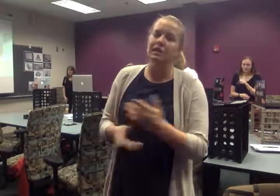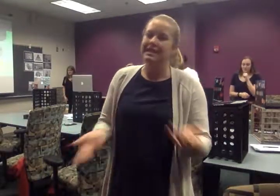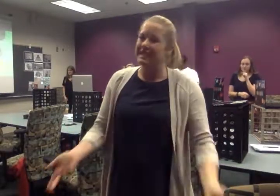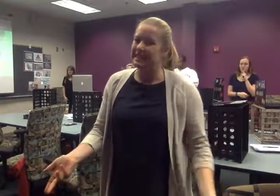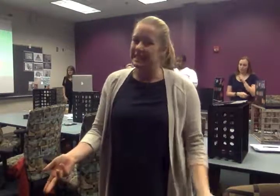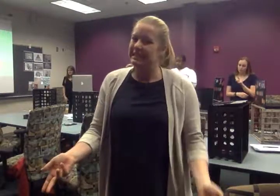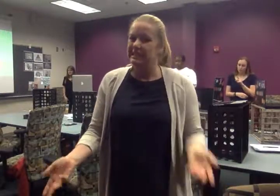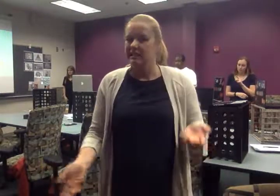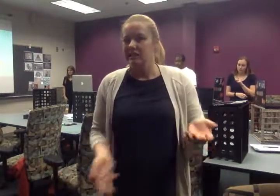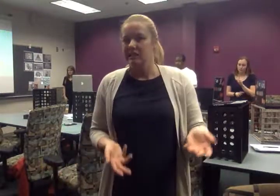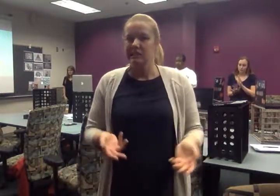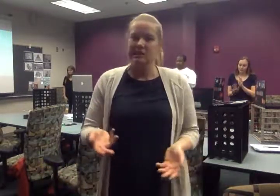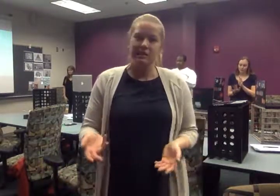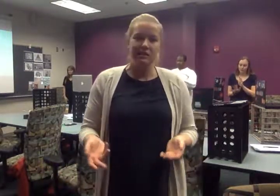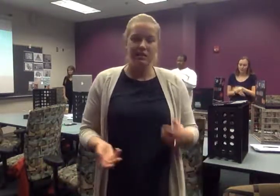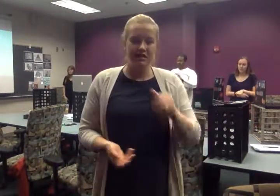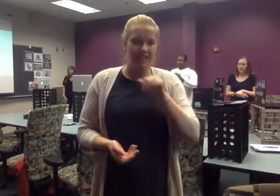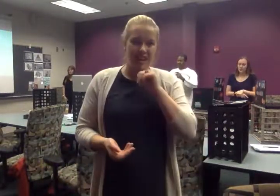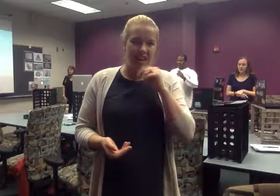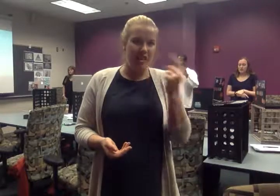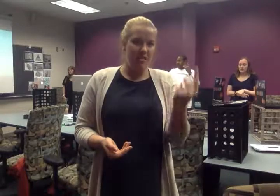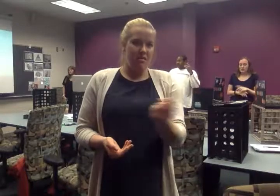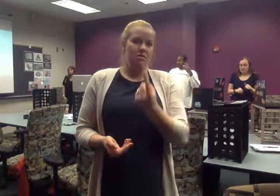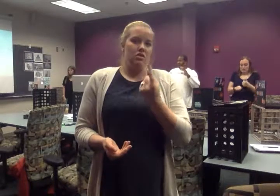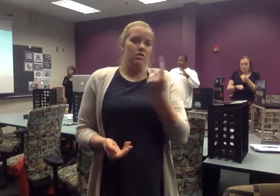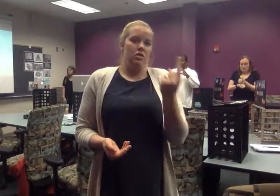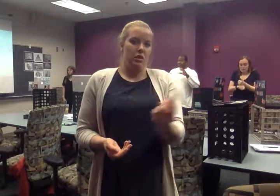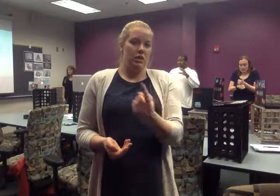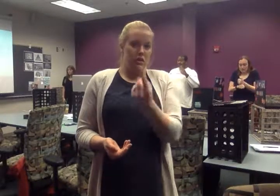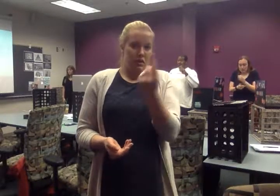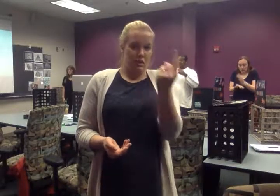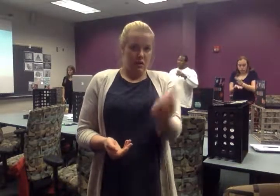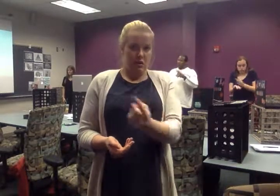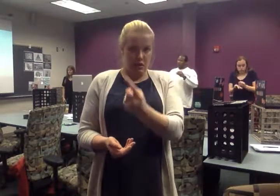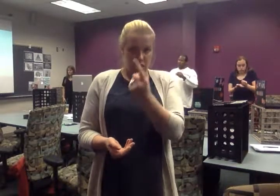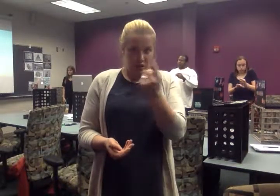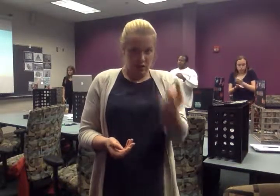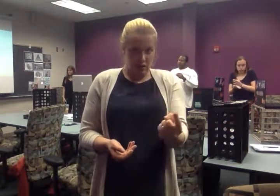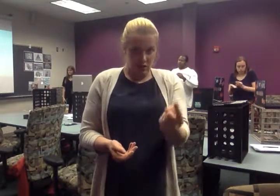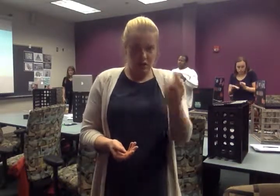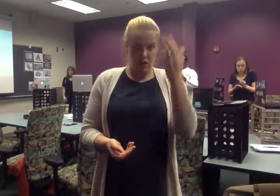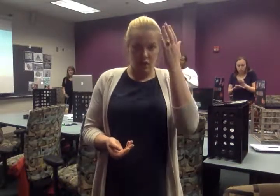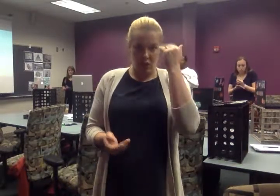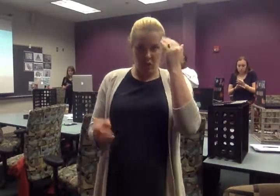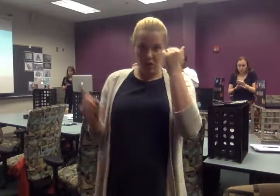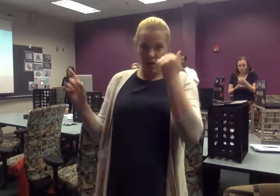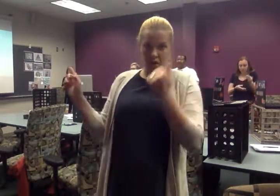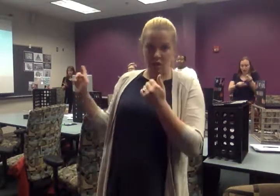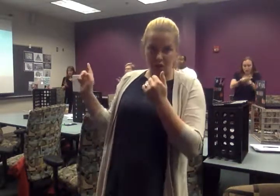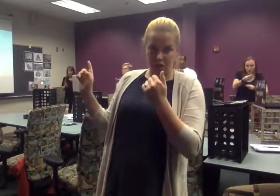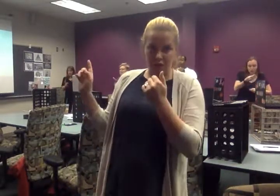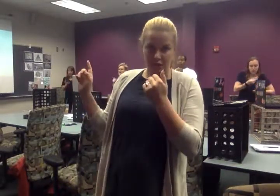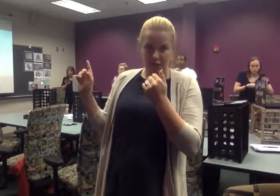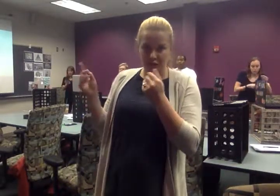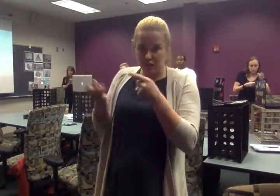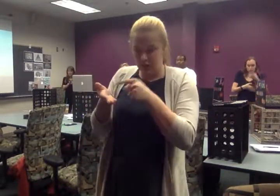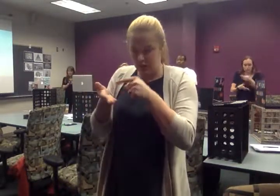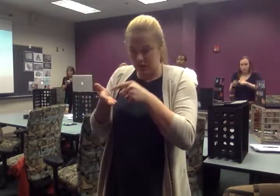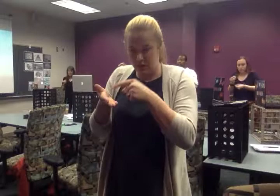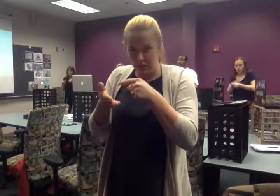case. It was enough to establish that something was worth a shekel or a fraction thereof, and then trade for something of equivalent value, wheat or